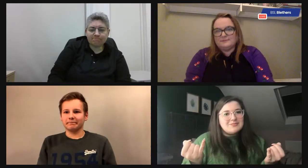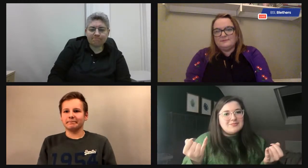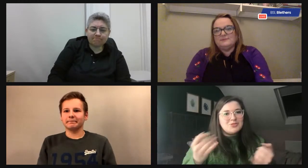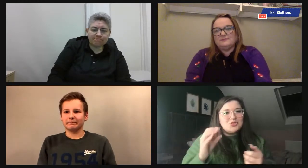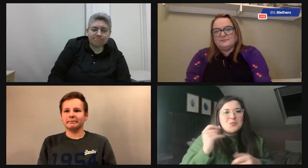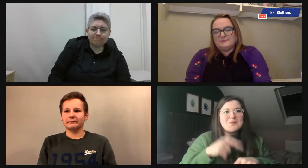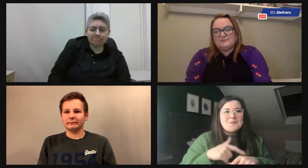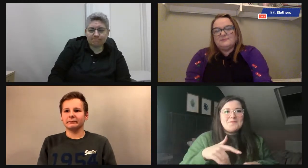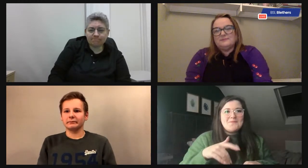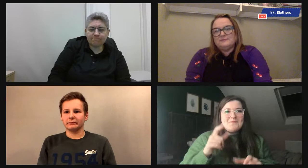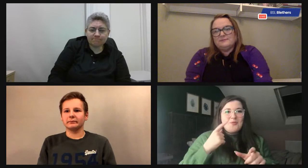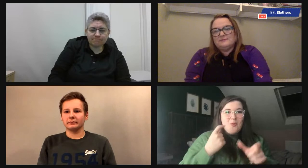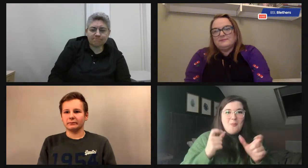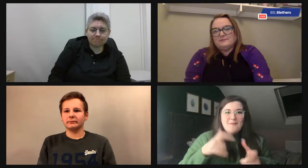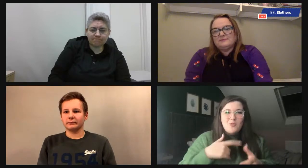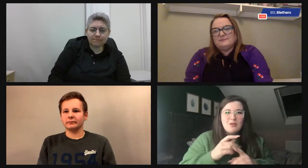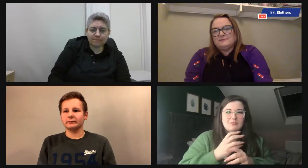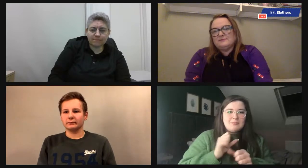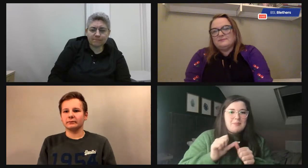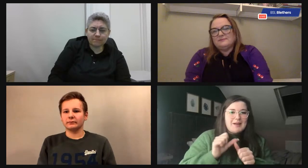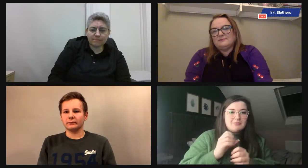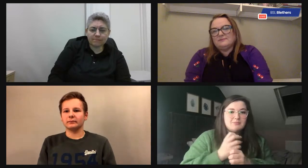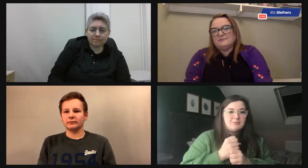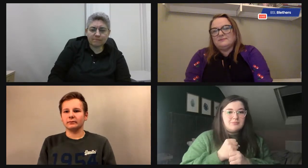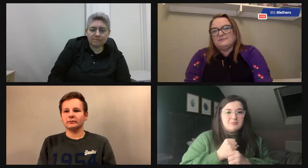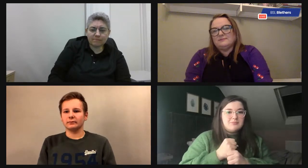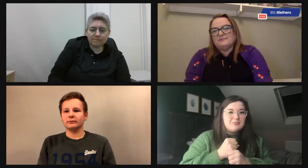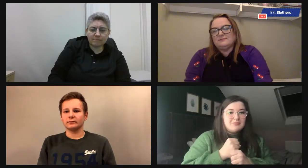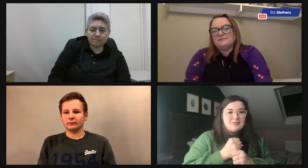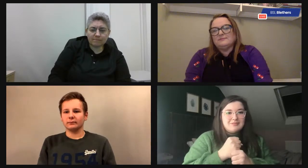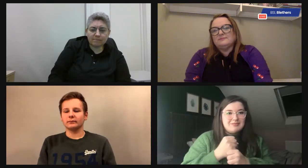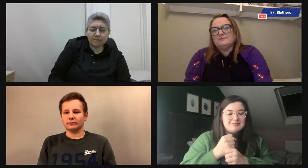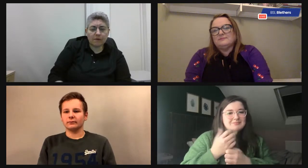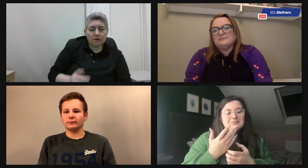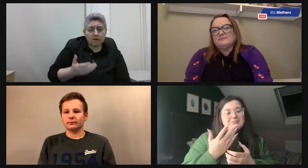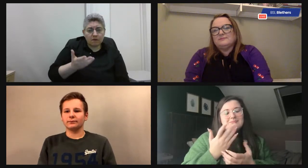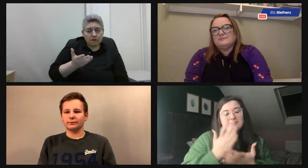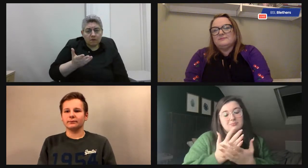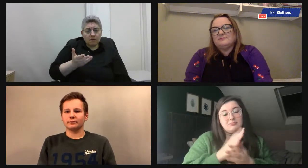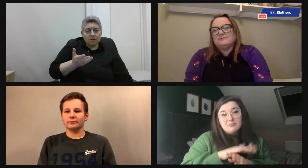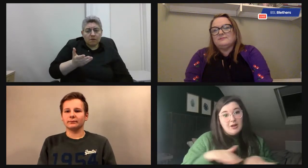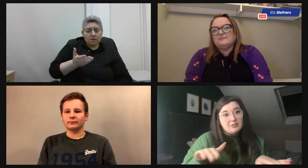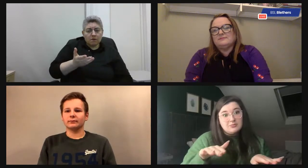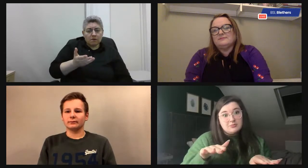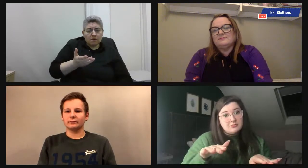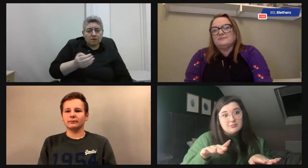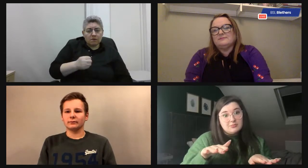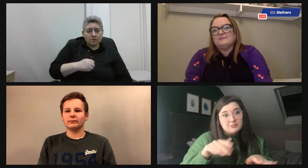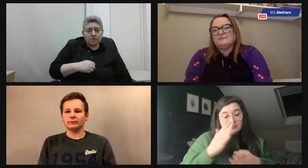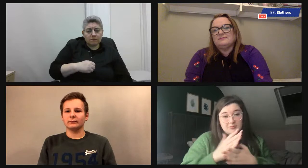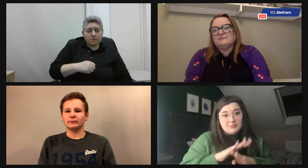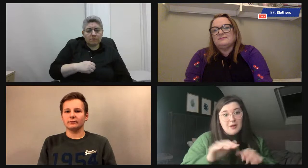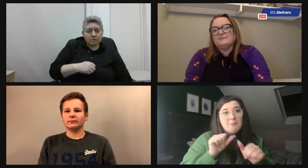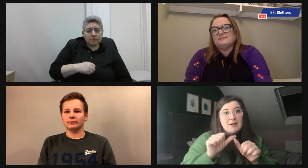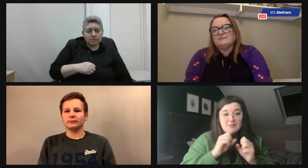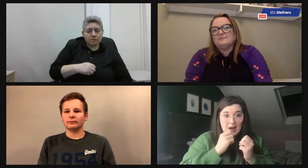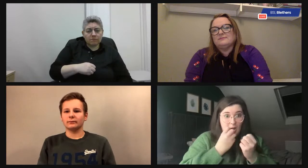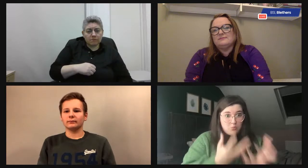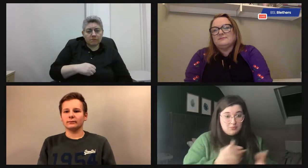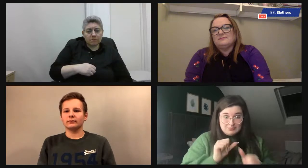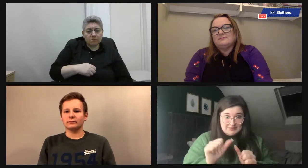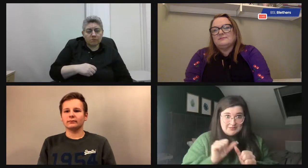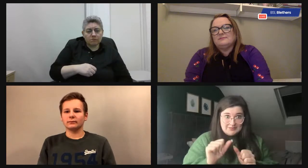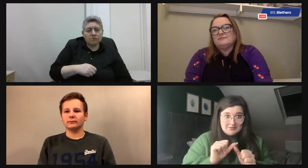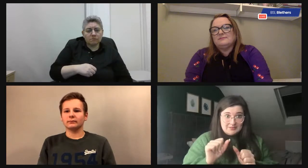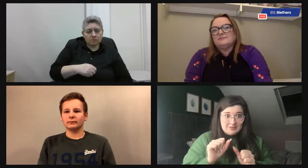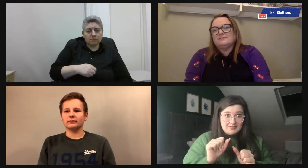anything, but sometimes young people keep everything to themselves, and I don't think that's a